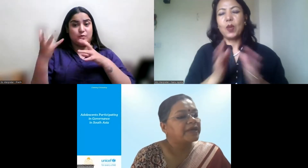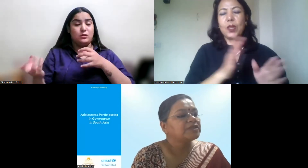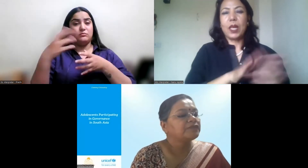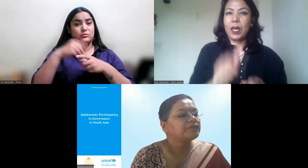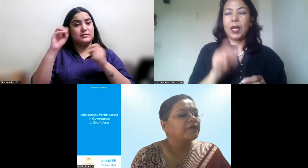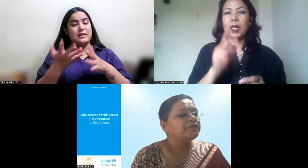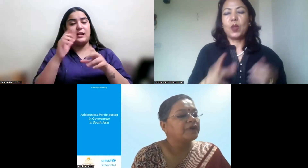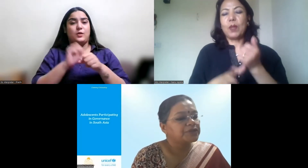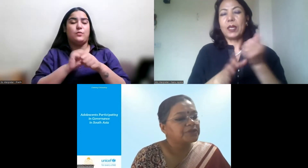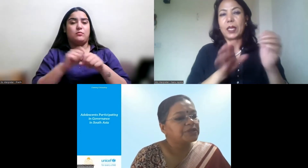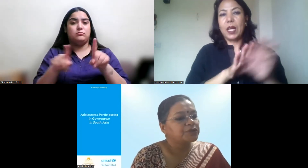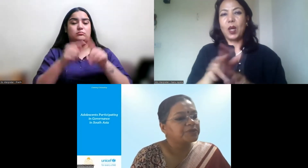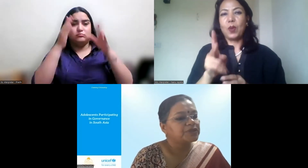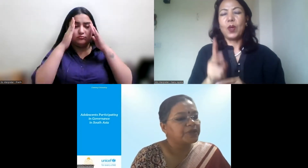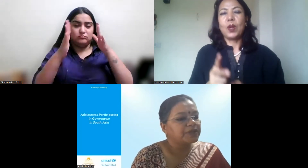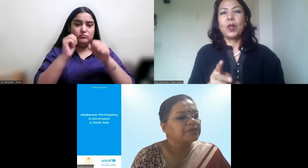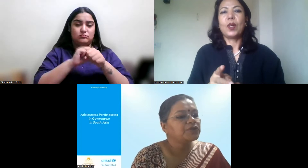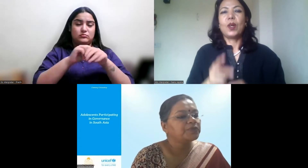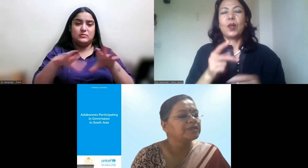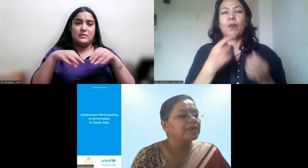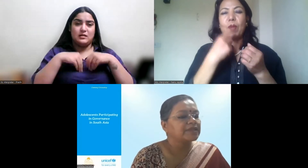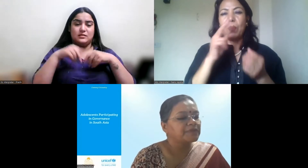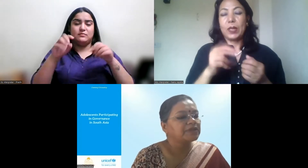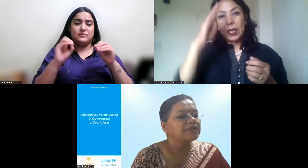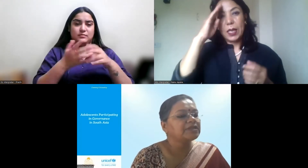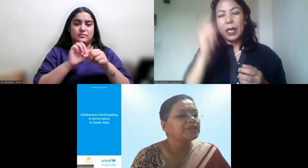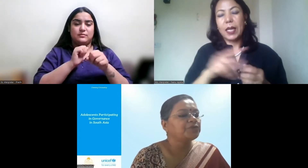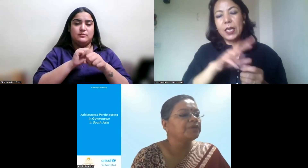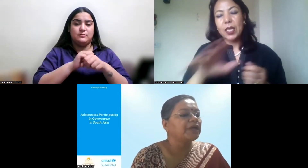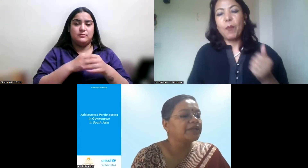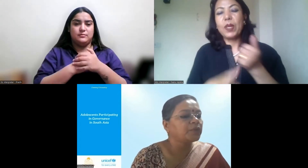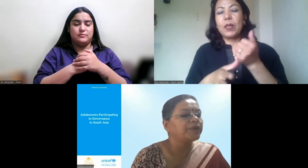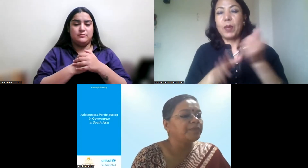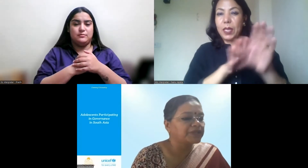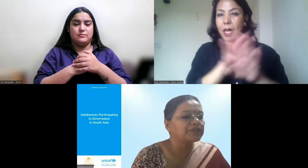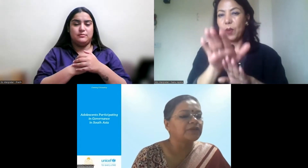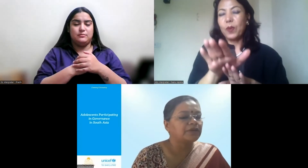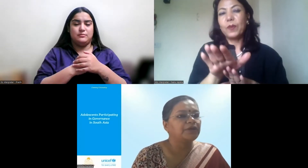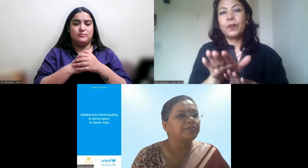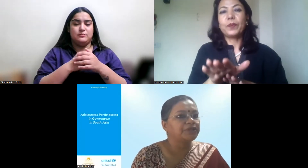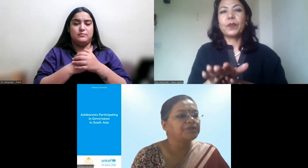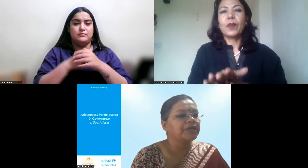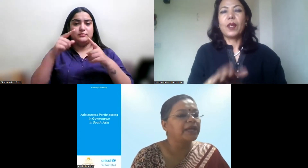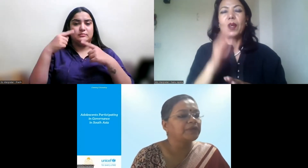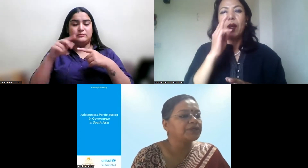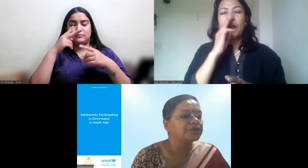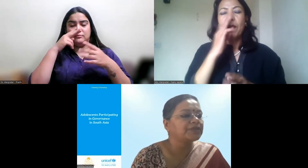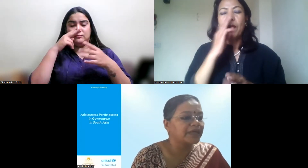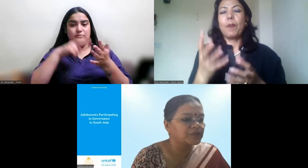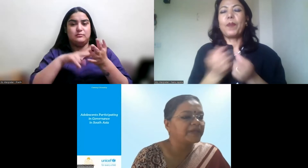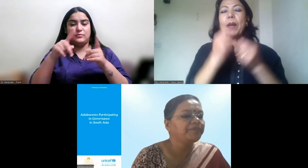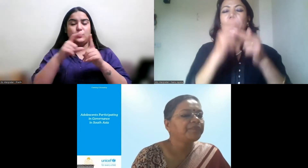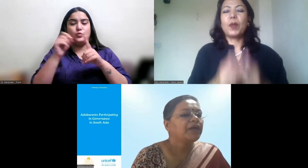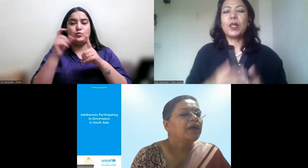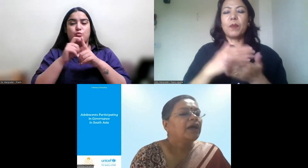And for this, capacity of government functionaries should be strengthened towards accepting this. There should be adequate budgetary allocations